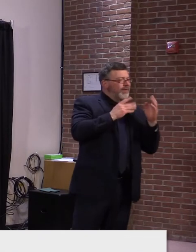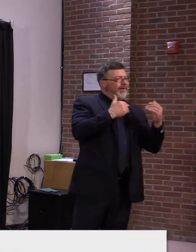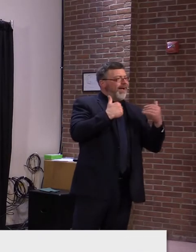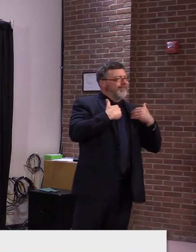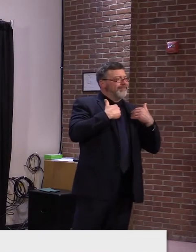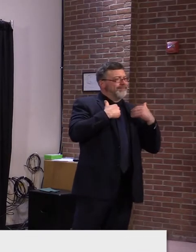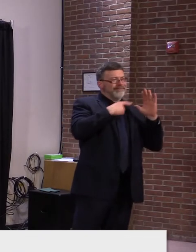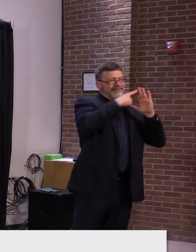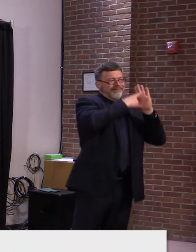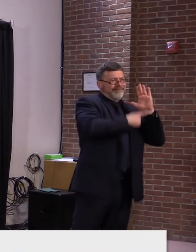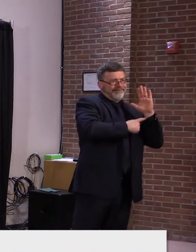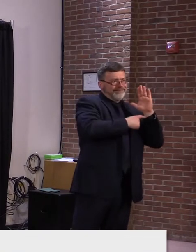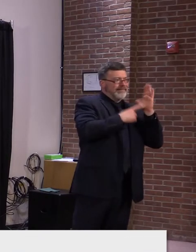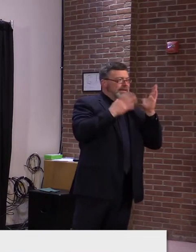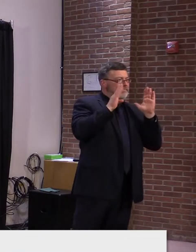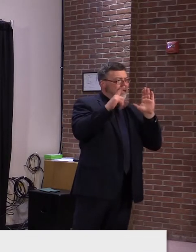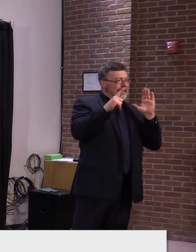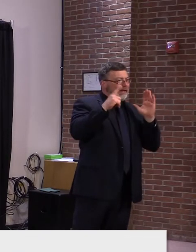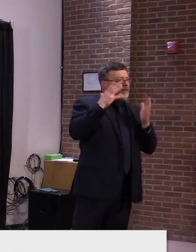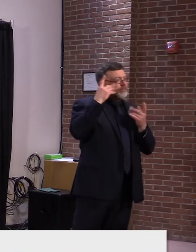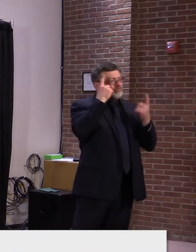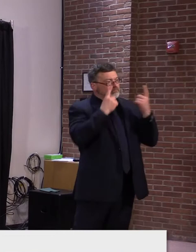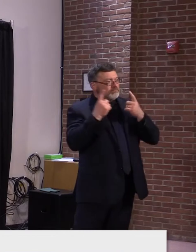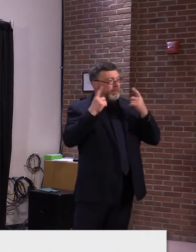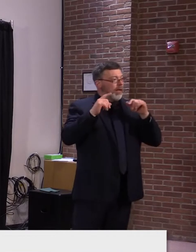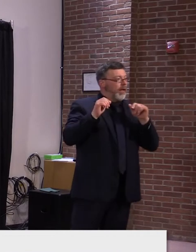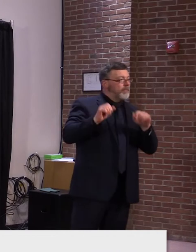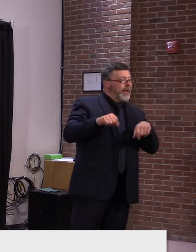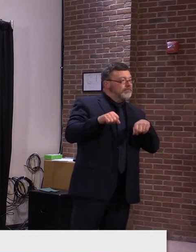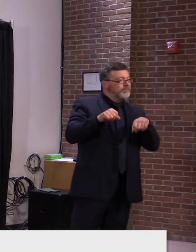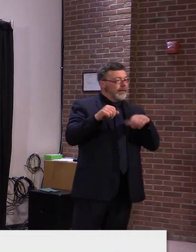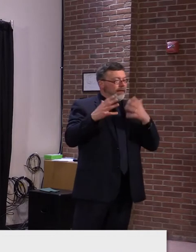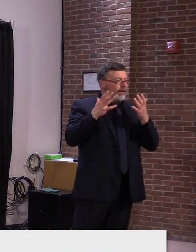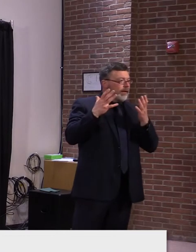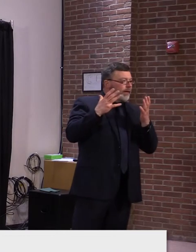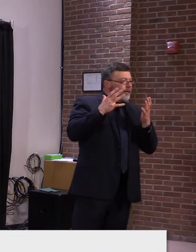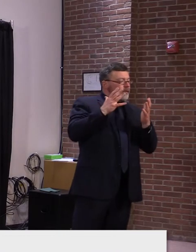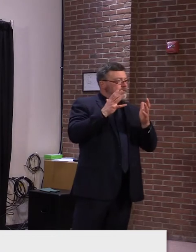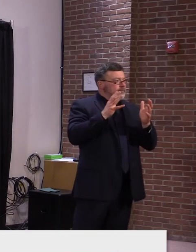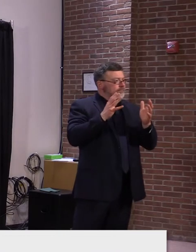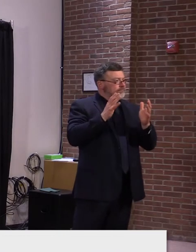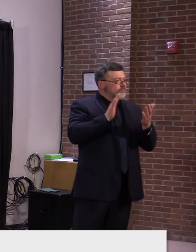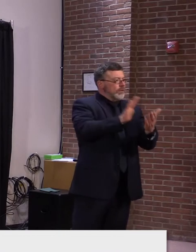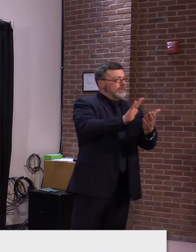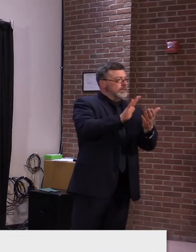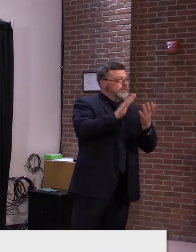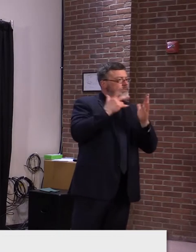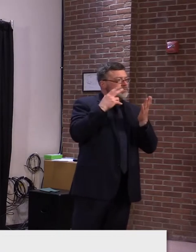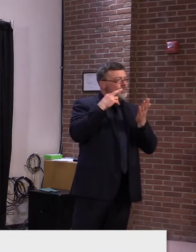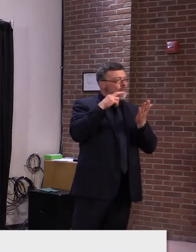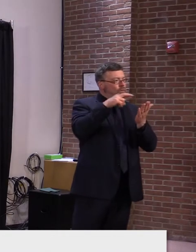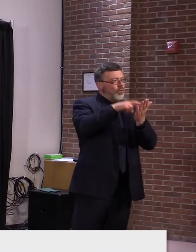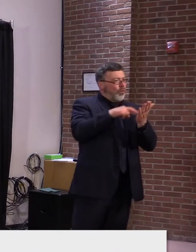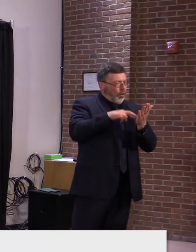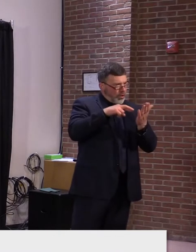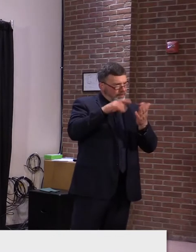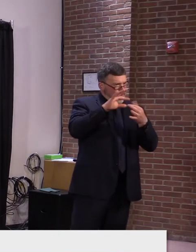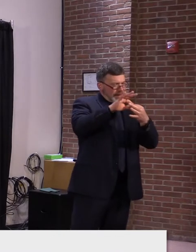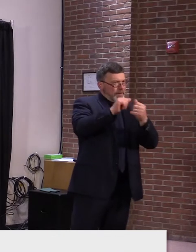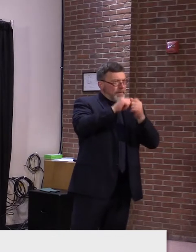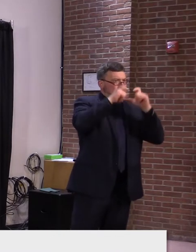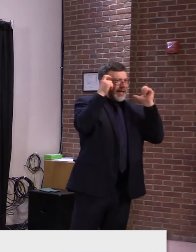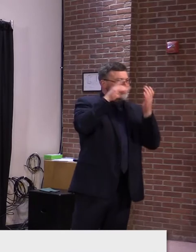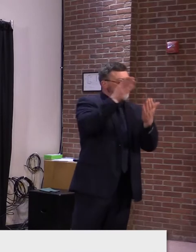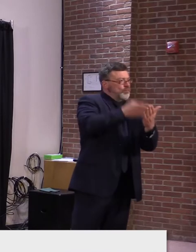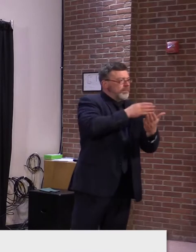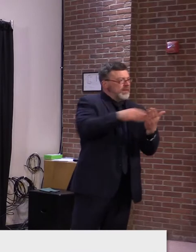would ban certain school mascots that are deemed discriminatory. Would you support such a measure? I have to see what it